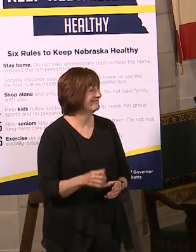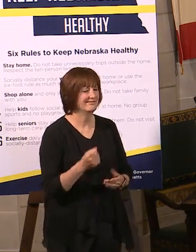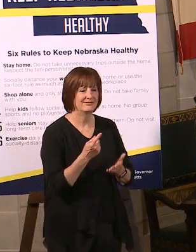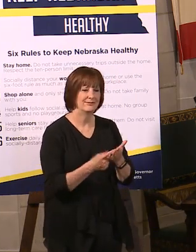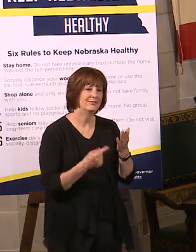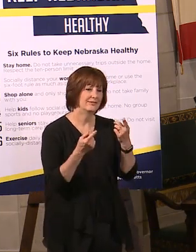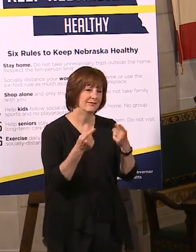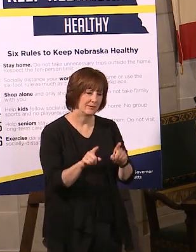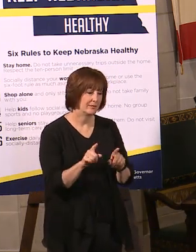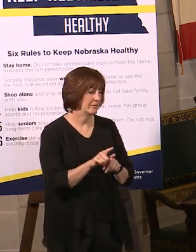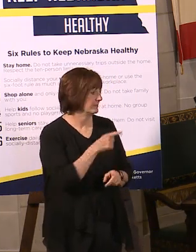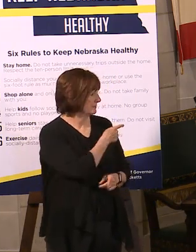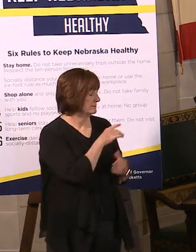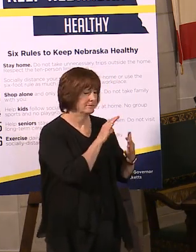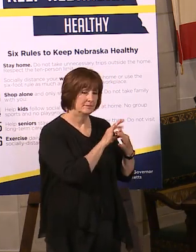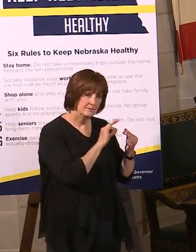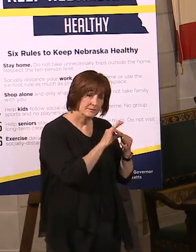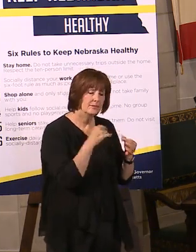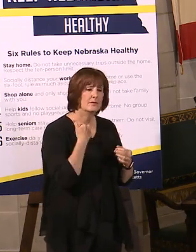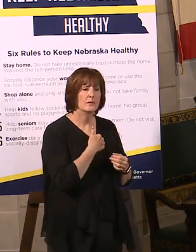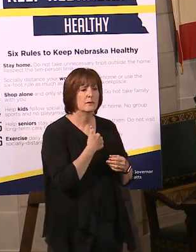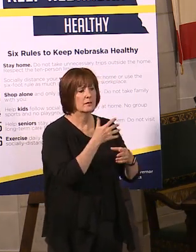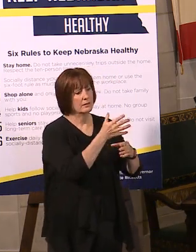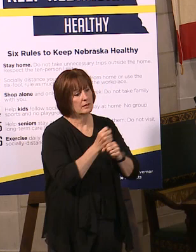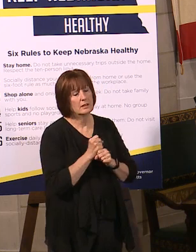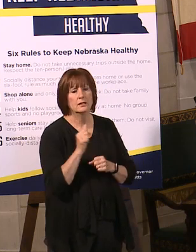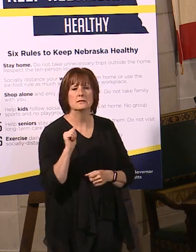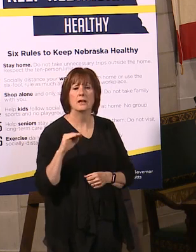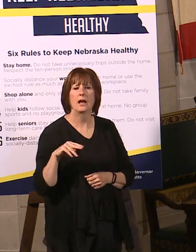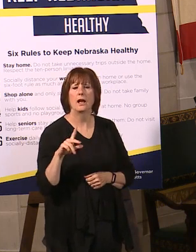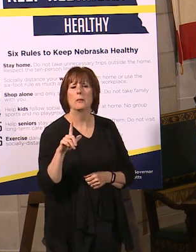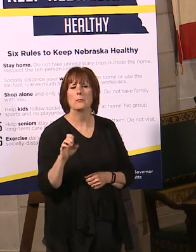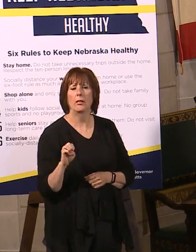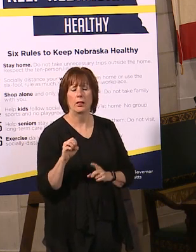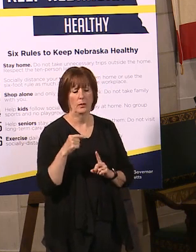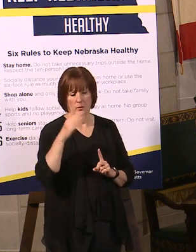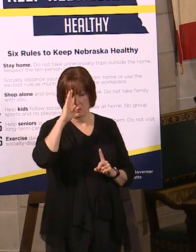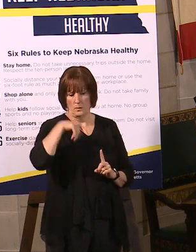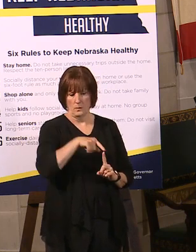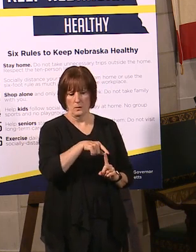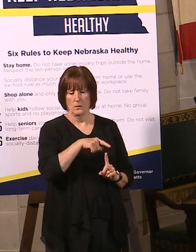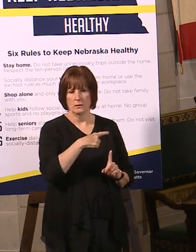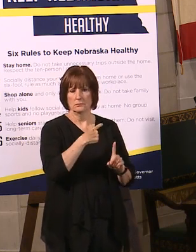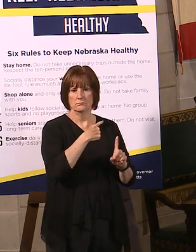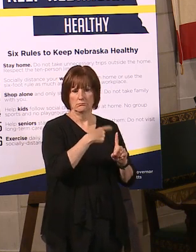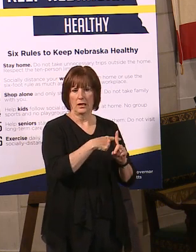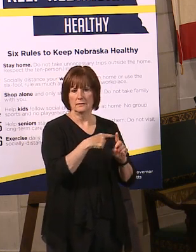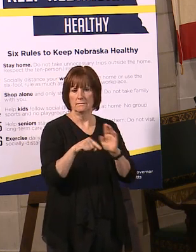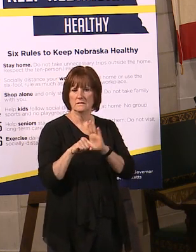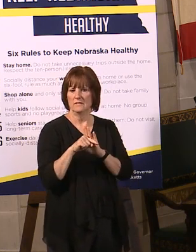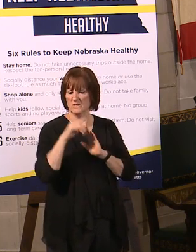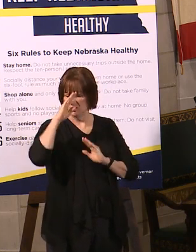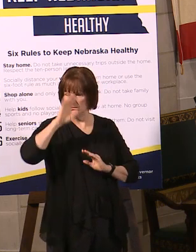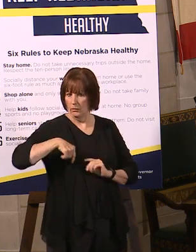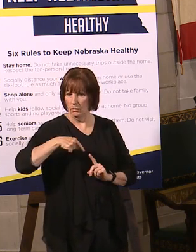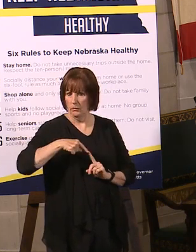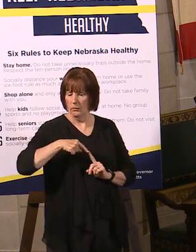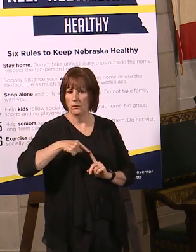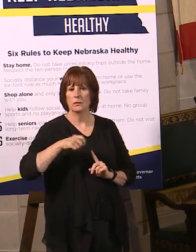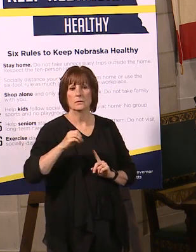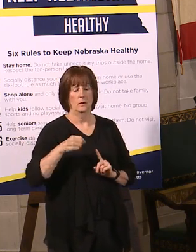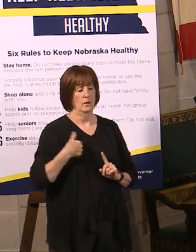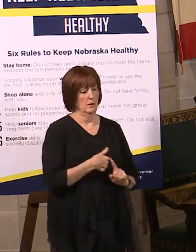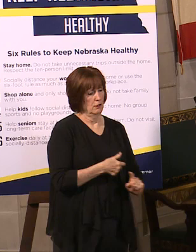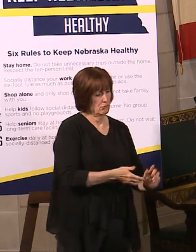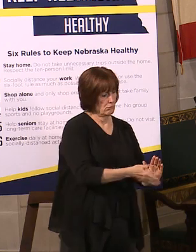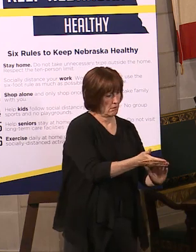happened, so as Derek was saying, so we get samples that we know whether they're negative or positive, right? And to validate the lab, then we run them through